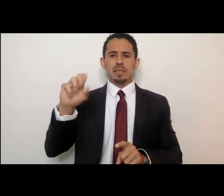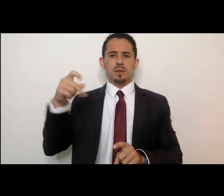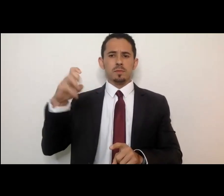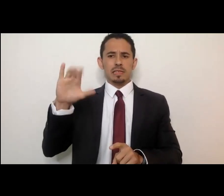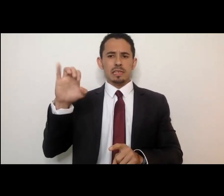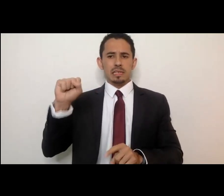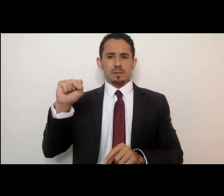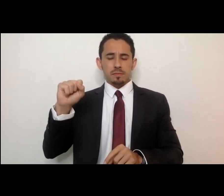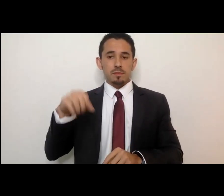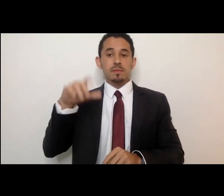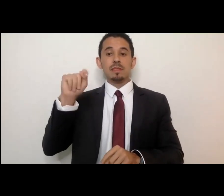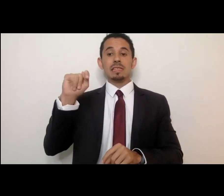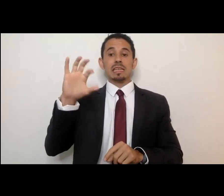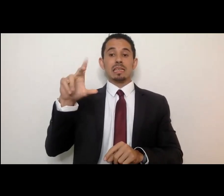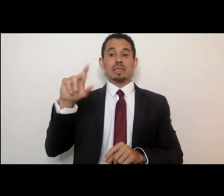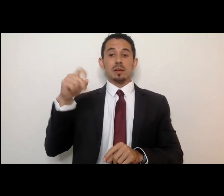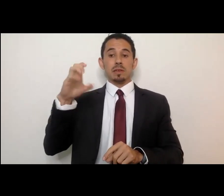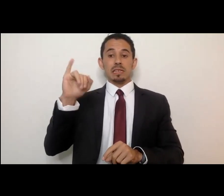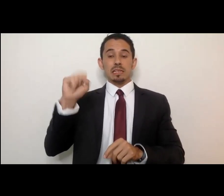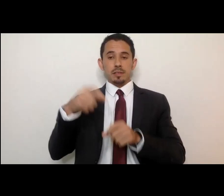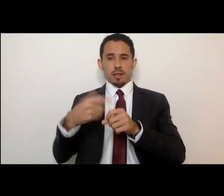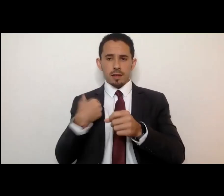really depend on the tick species involved.